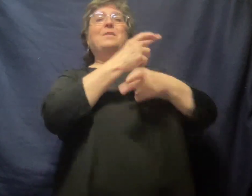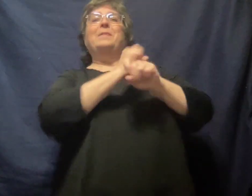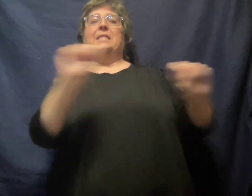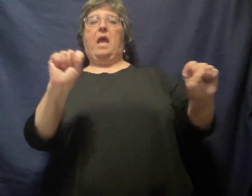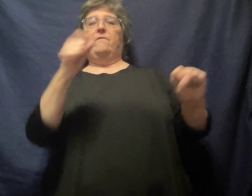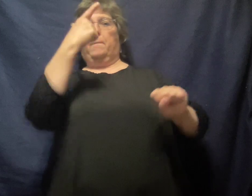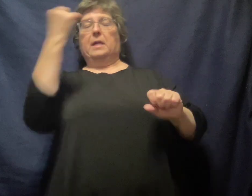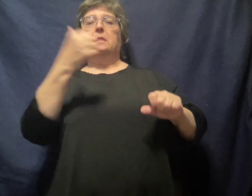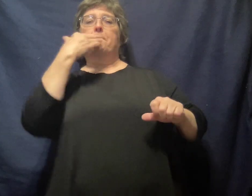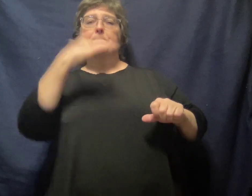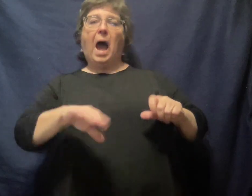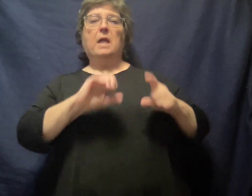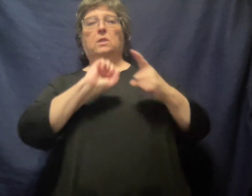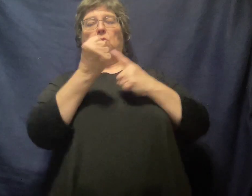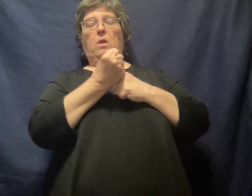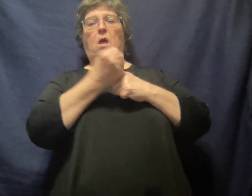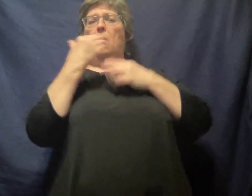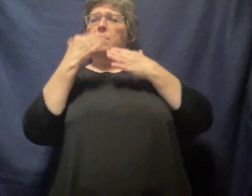you for all that you've done.